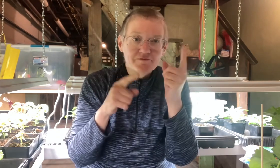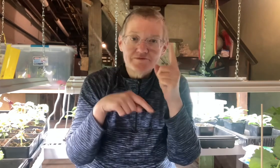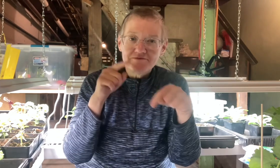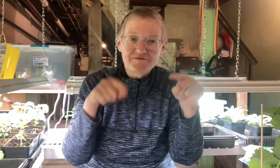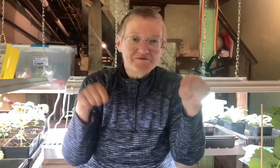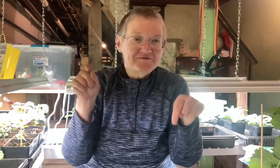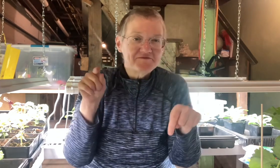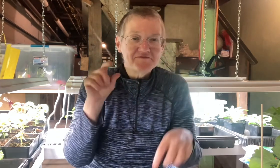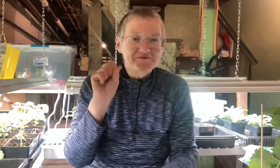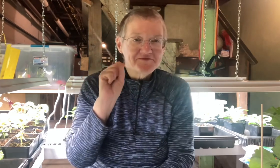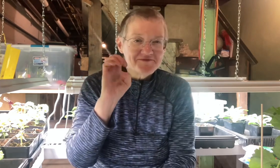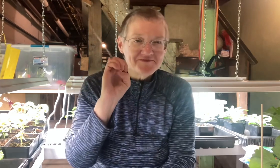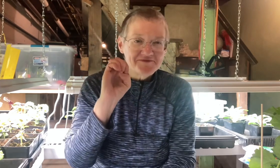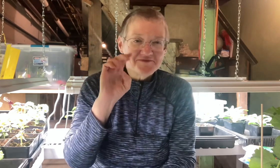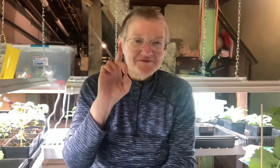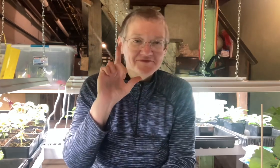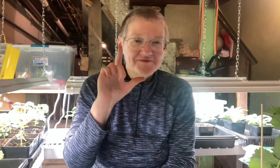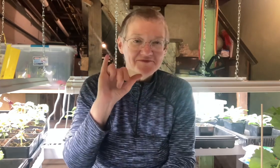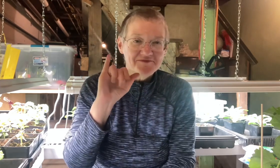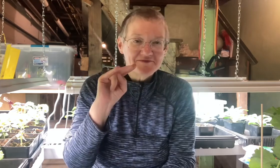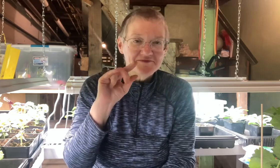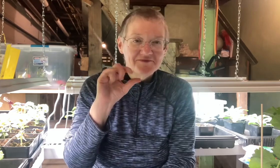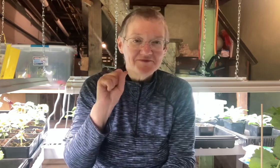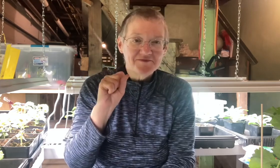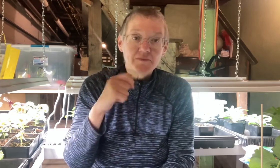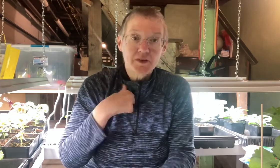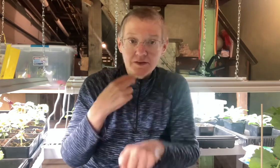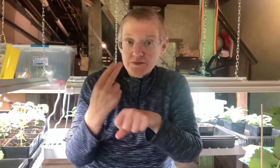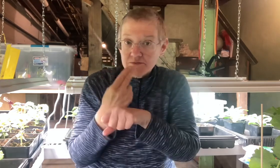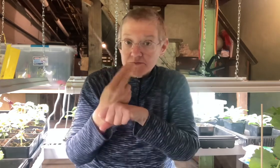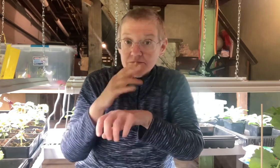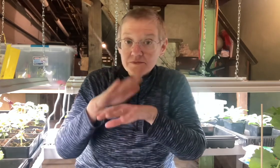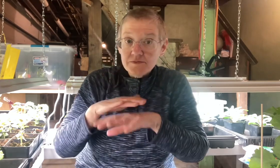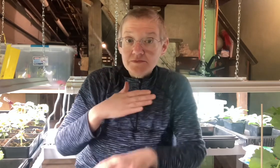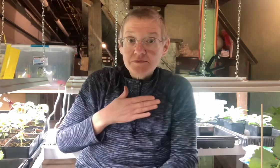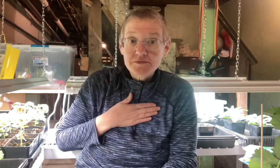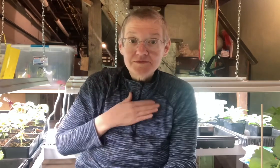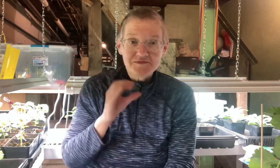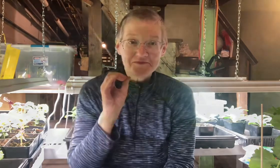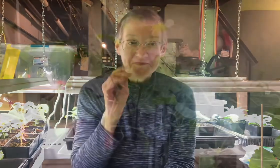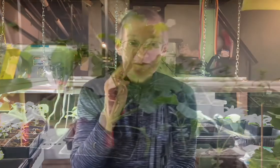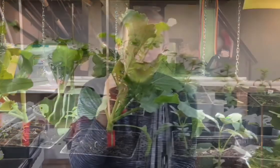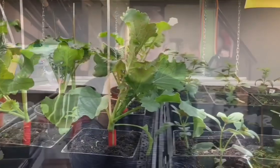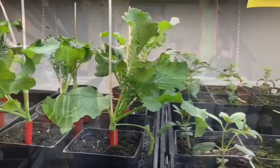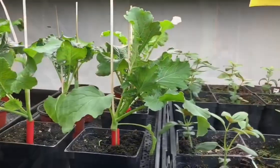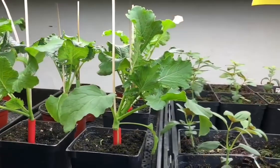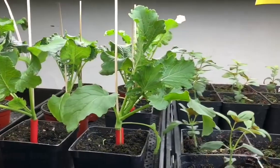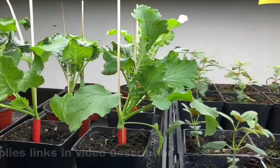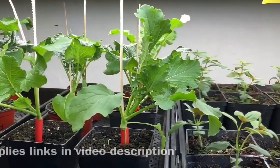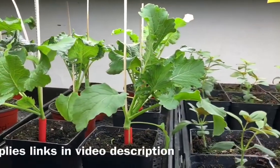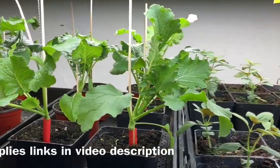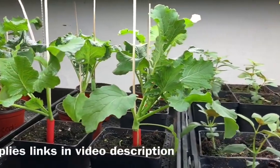you. And this will work with many varieties of seedlings. I used it on my okra.